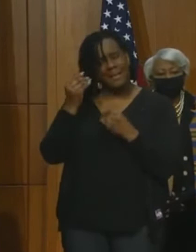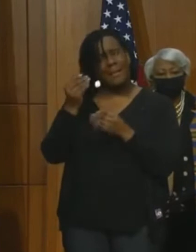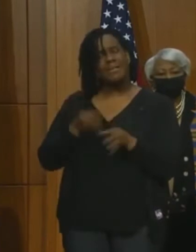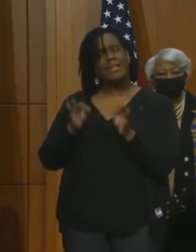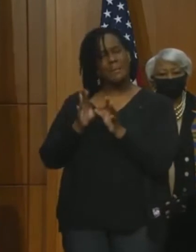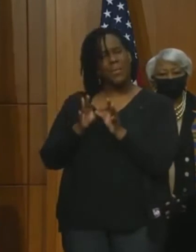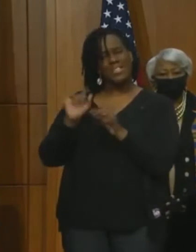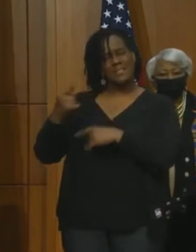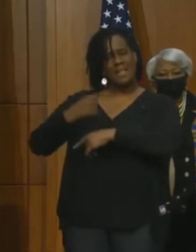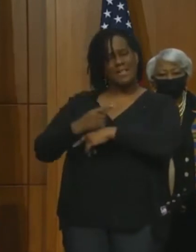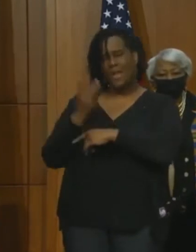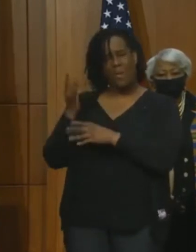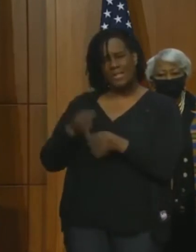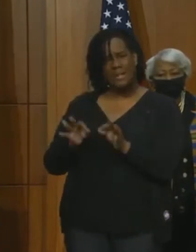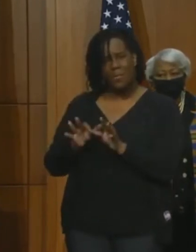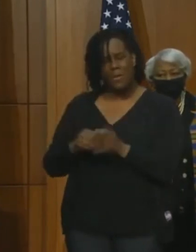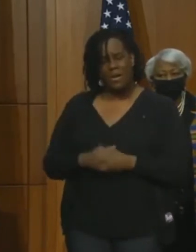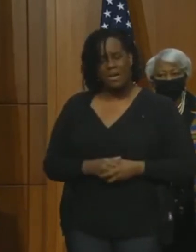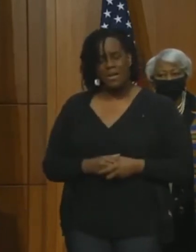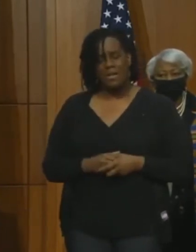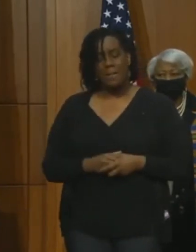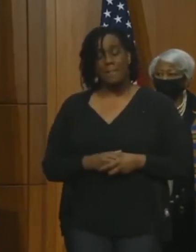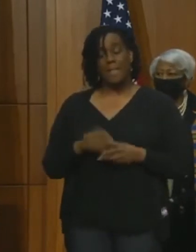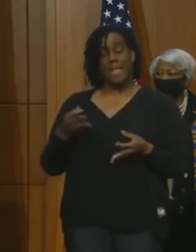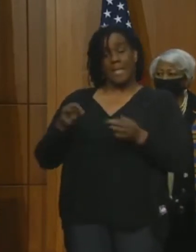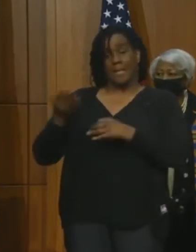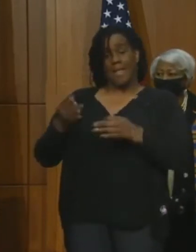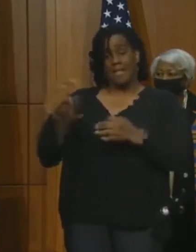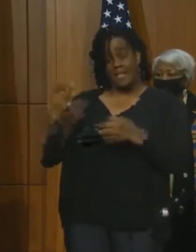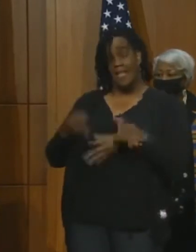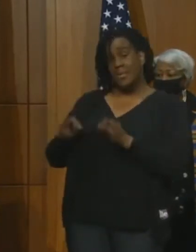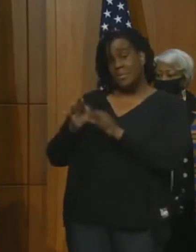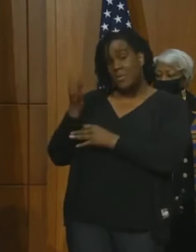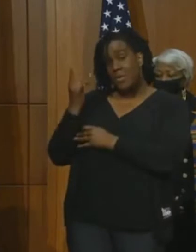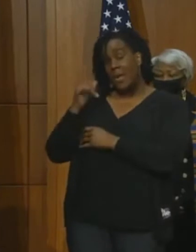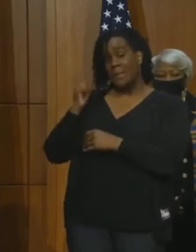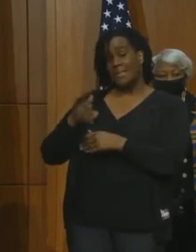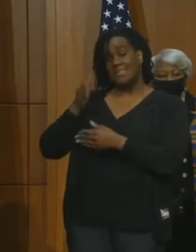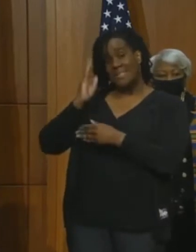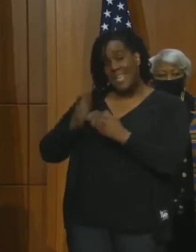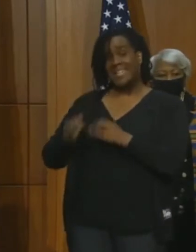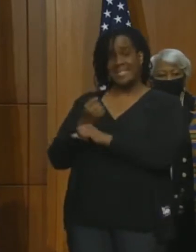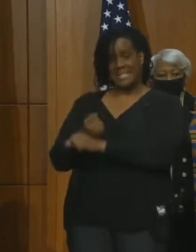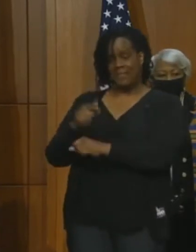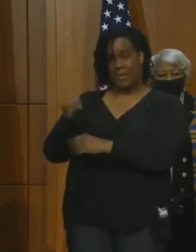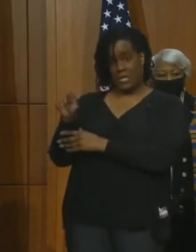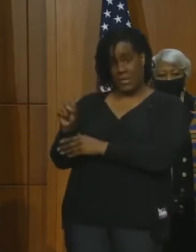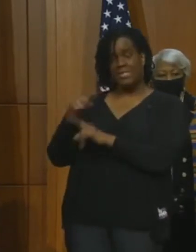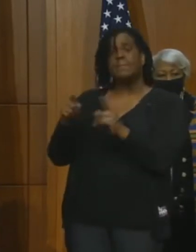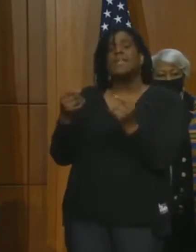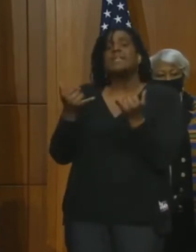matter? It mattered then because it marked the end of slavery in the United States, but it